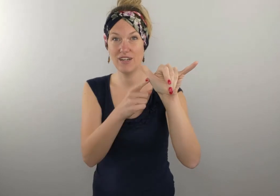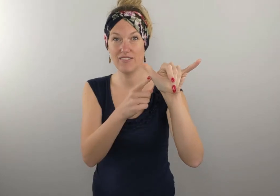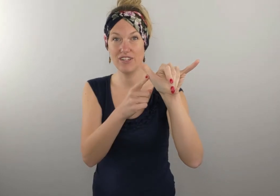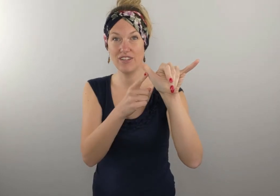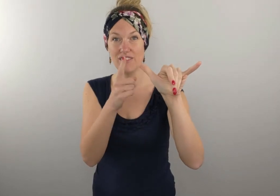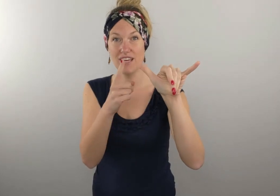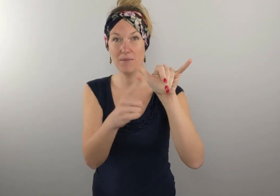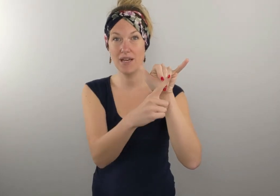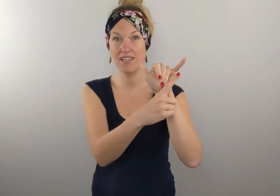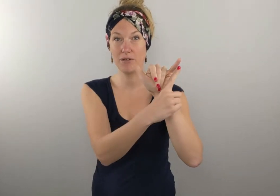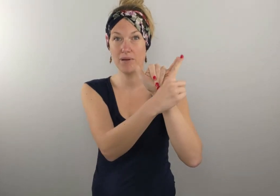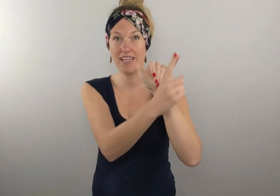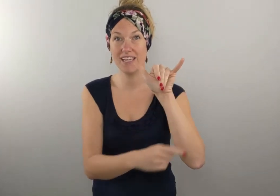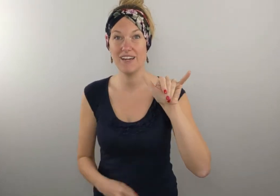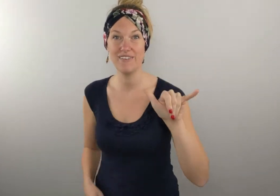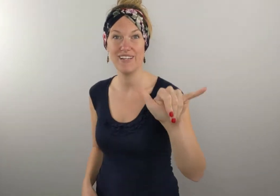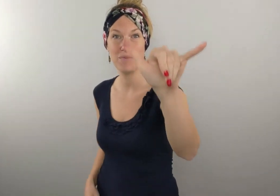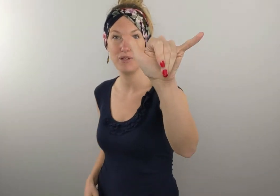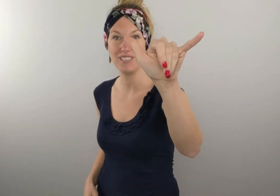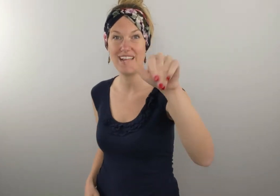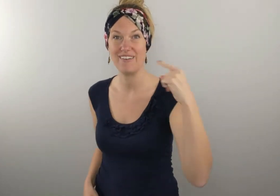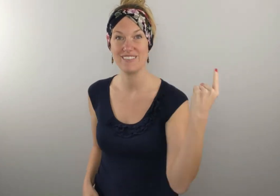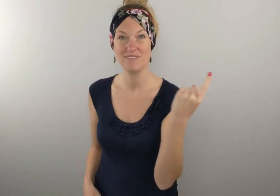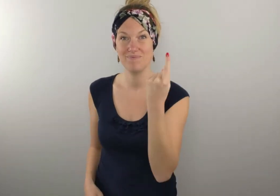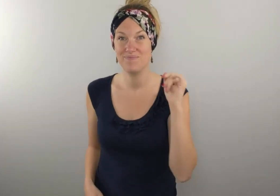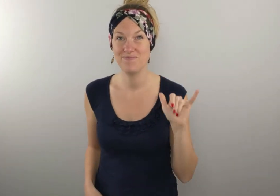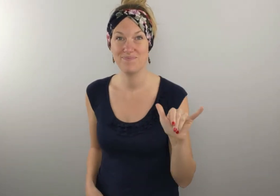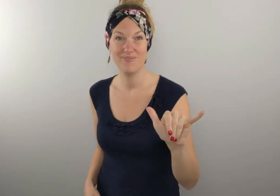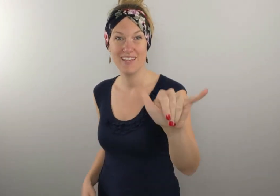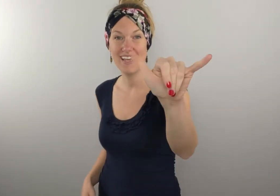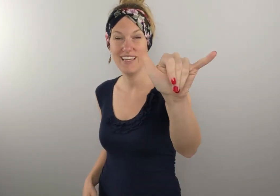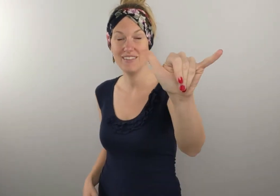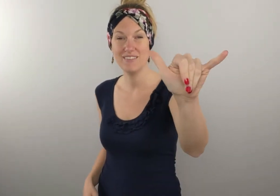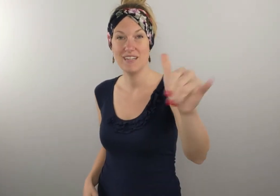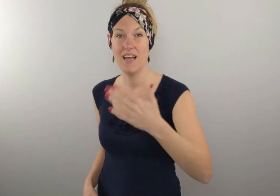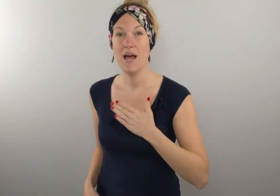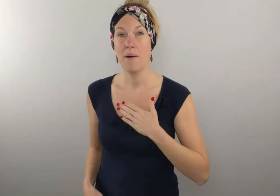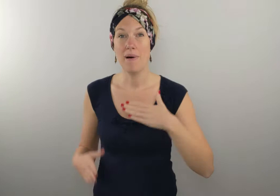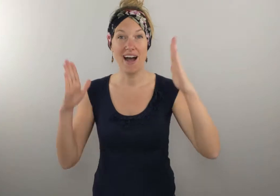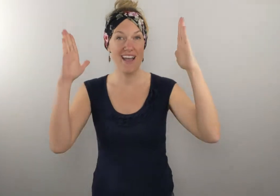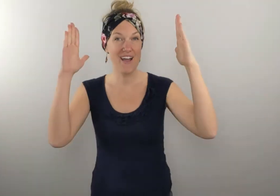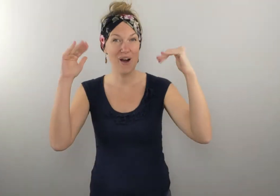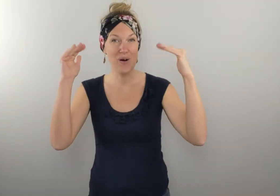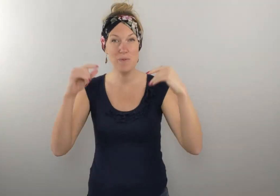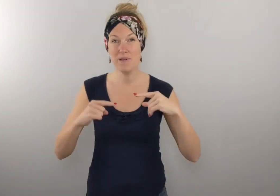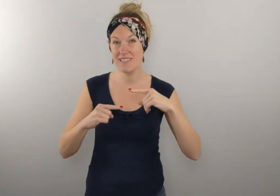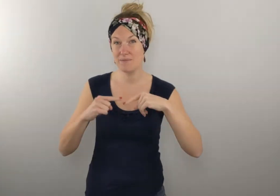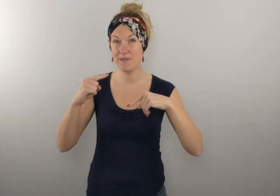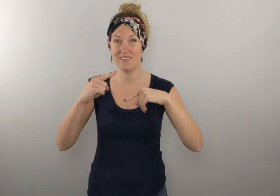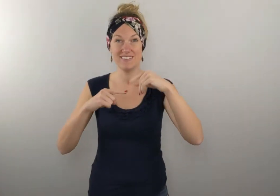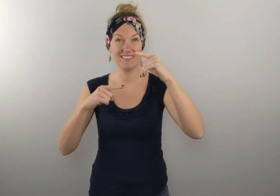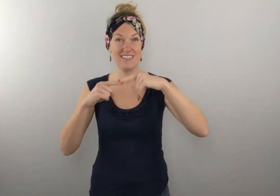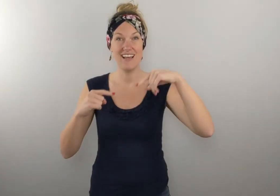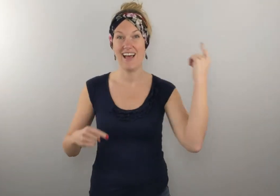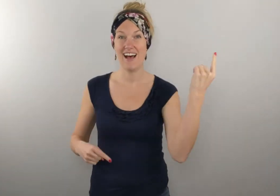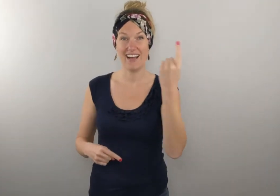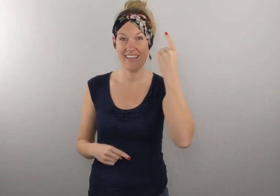have your thumb and your pinky out, and you push it out. Okay, my hope is built on